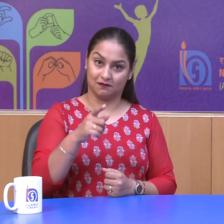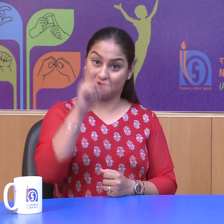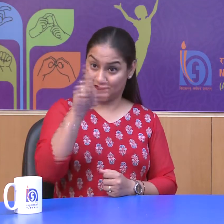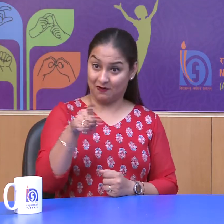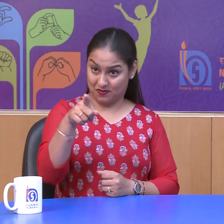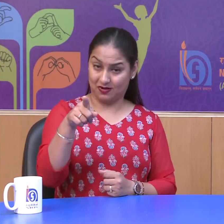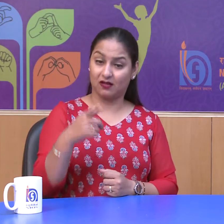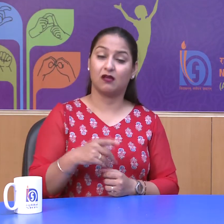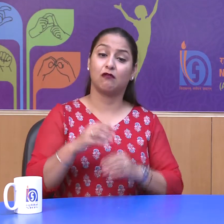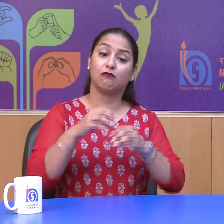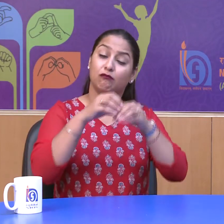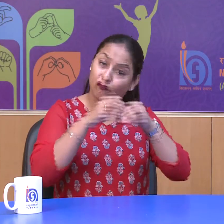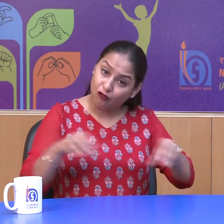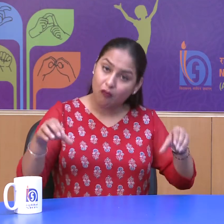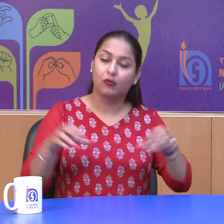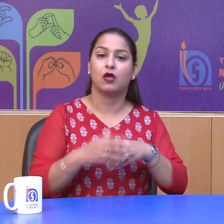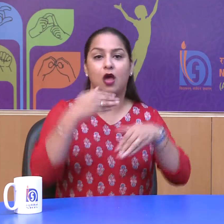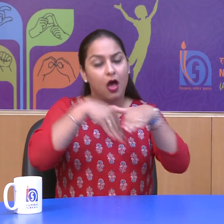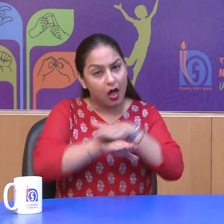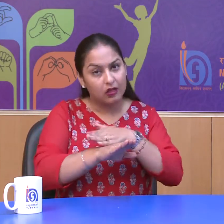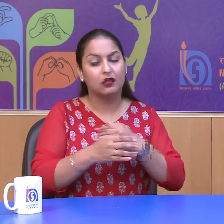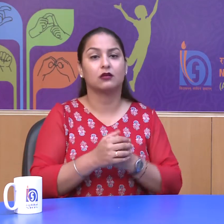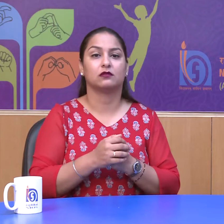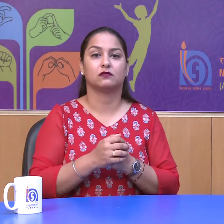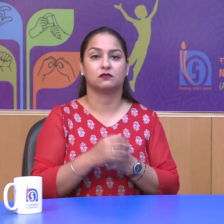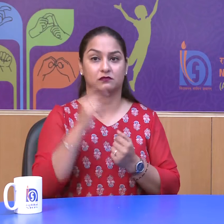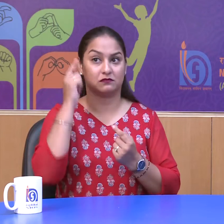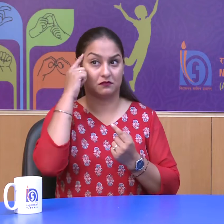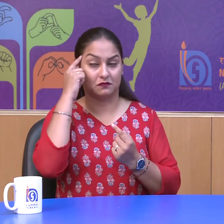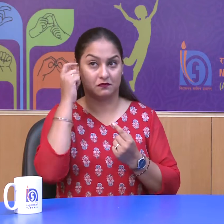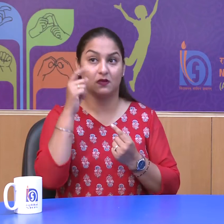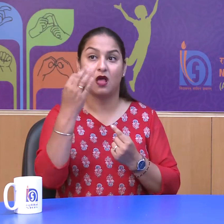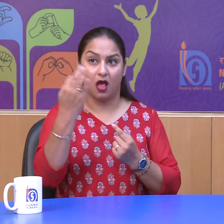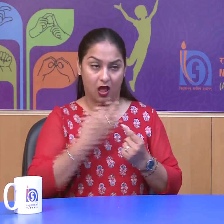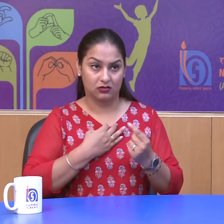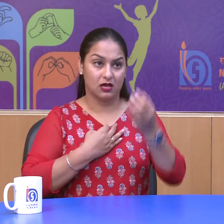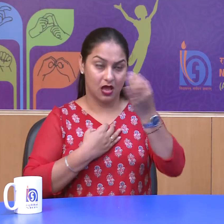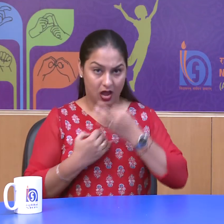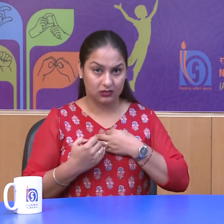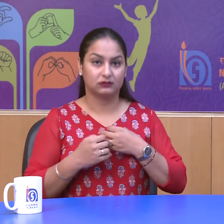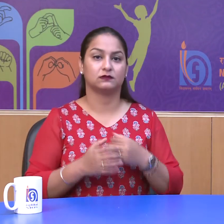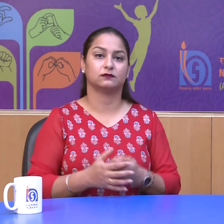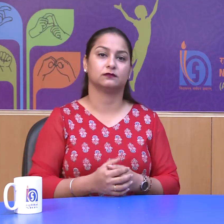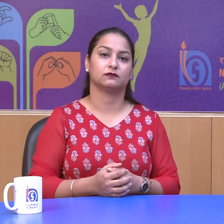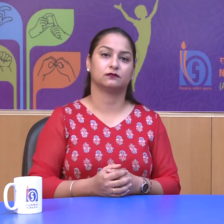is formed on the basis of such views and opinions. There